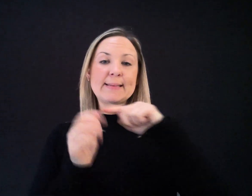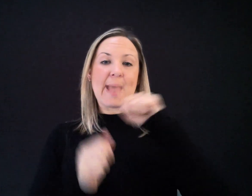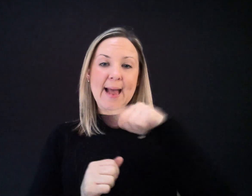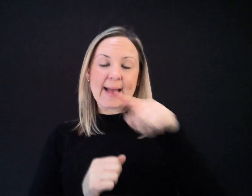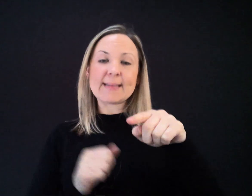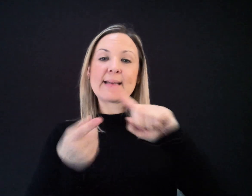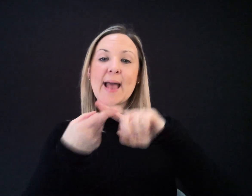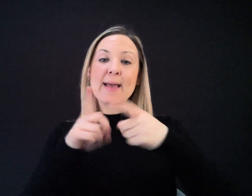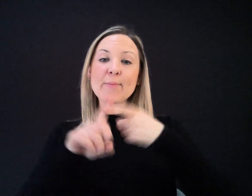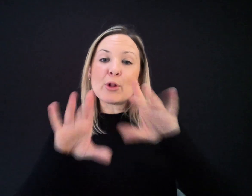deafblind@ableaustralia.org.au.